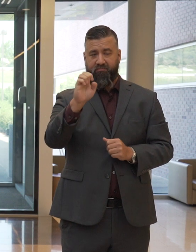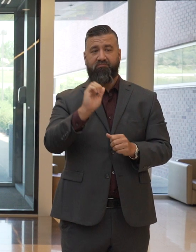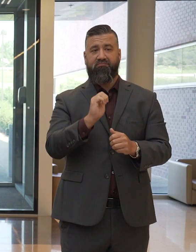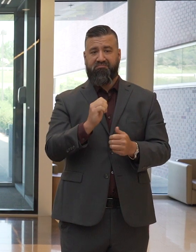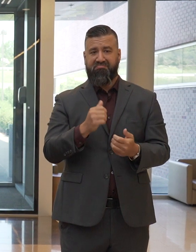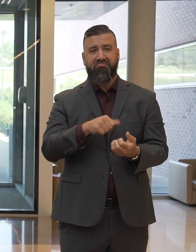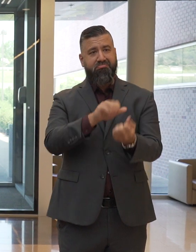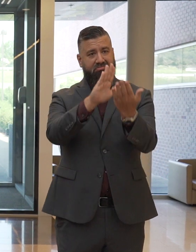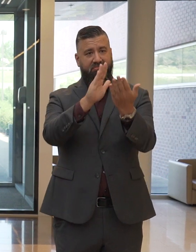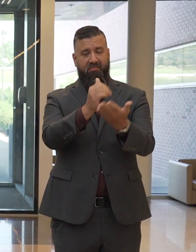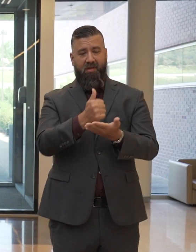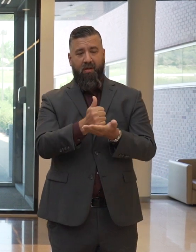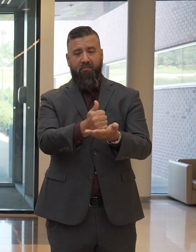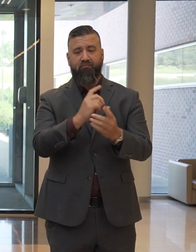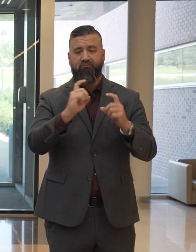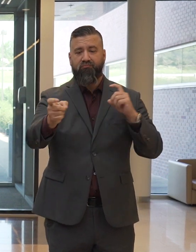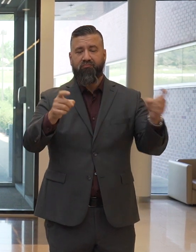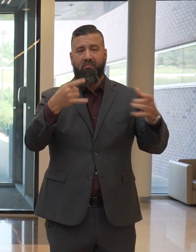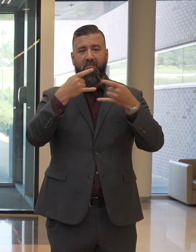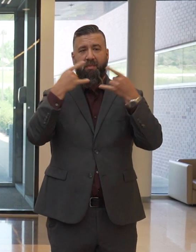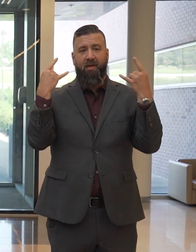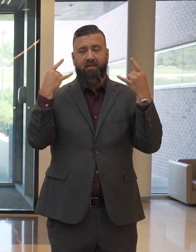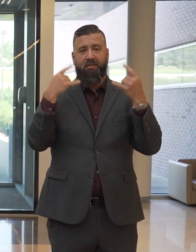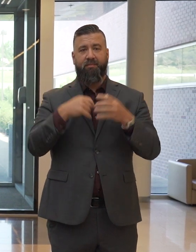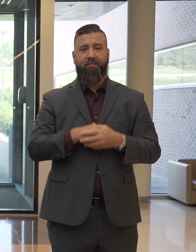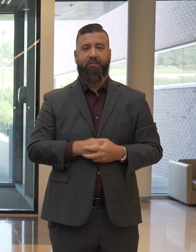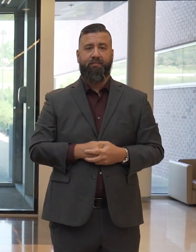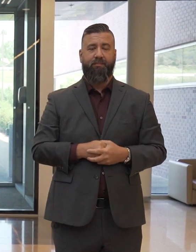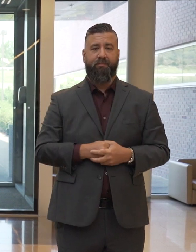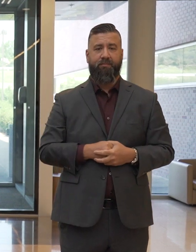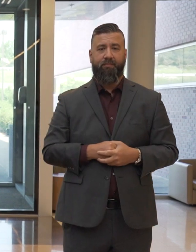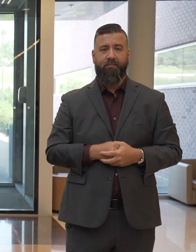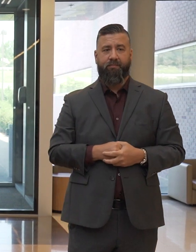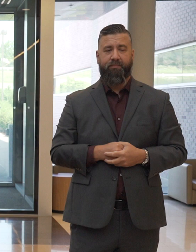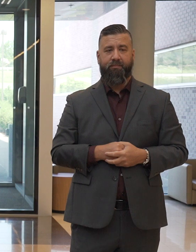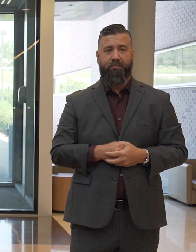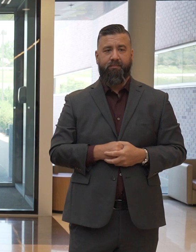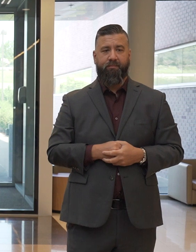offering thousands of masks for distribution in these businesses.